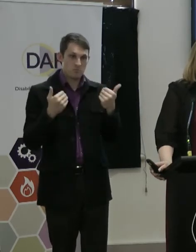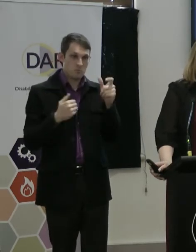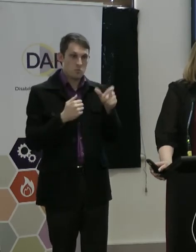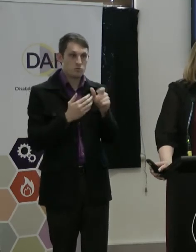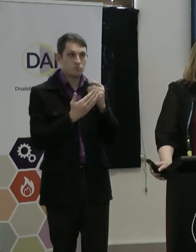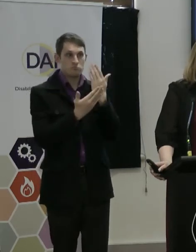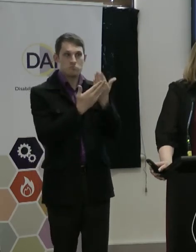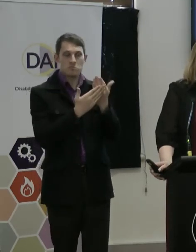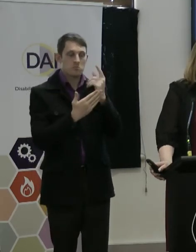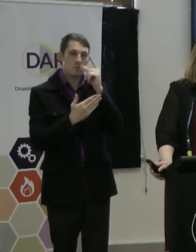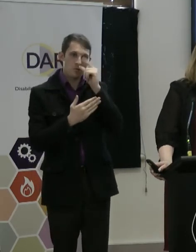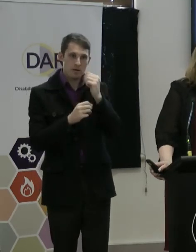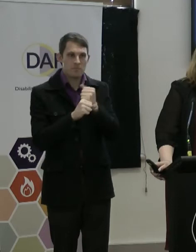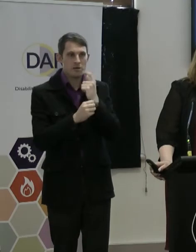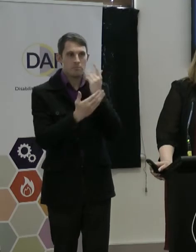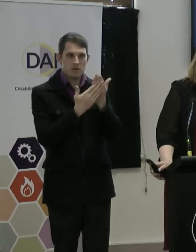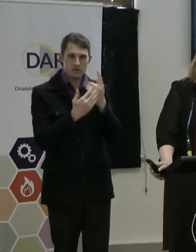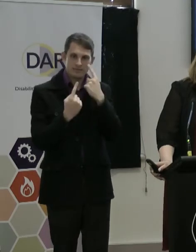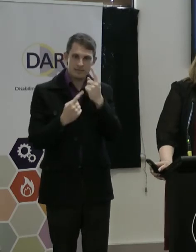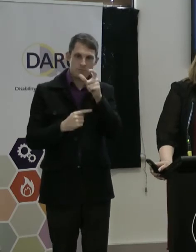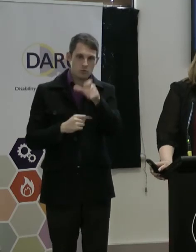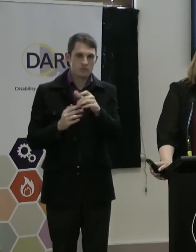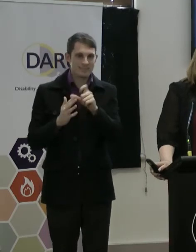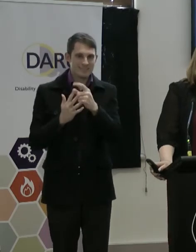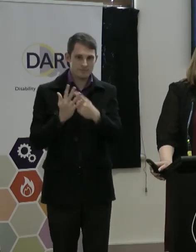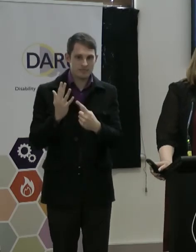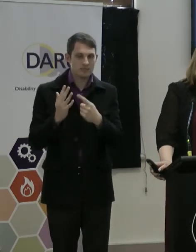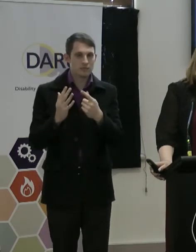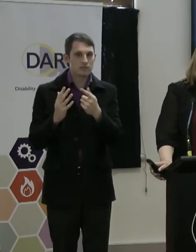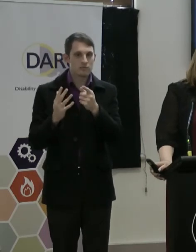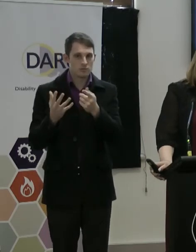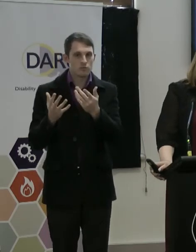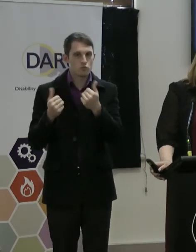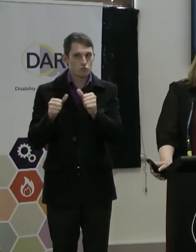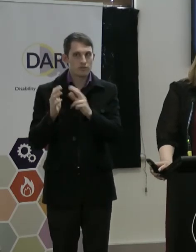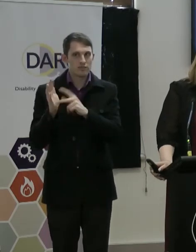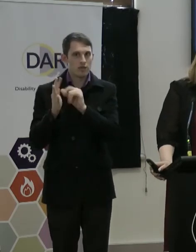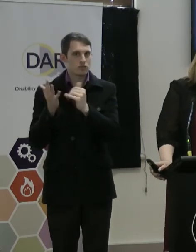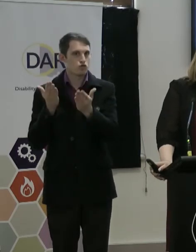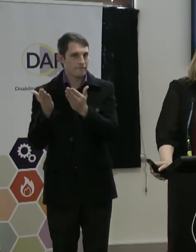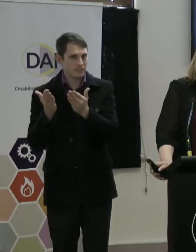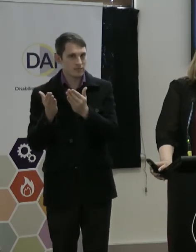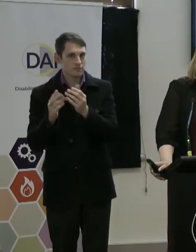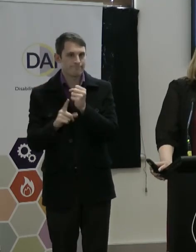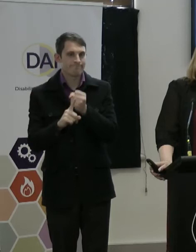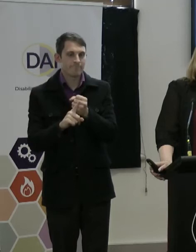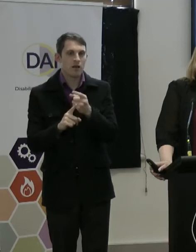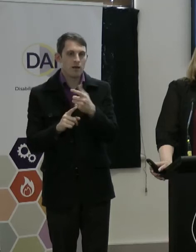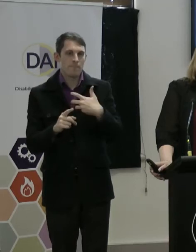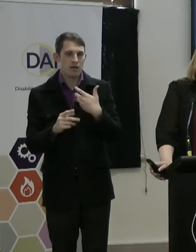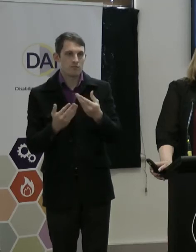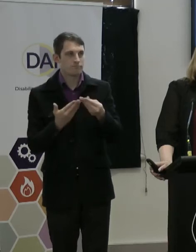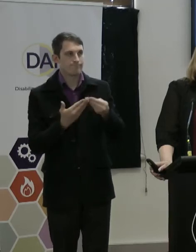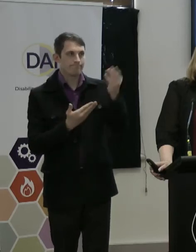to a person with disability who's in receipt of an NDIS delivered service. As I said earlier,